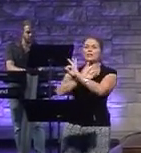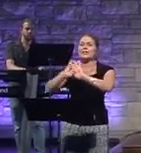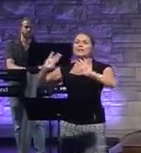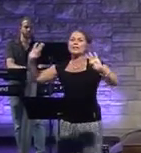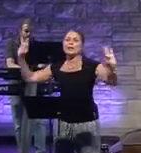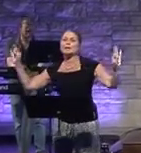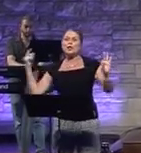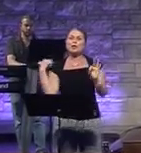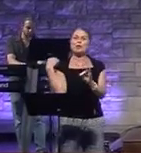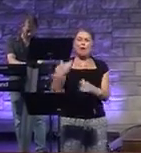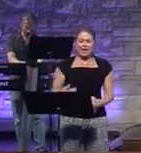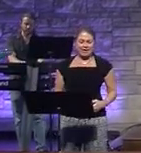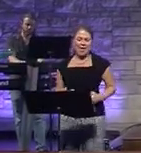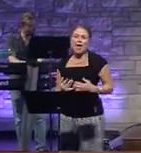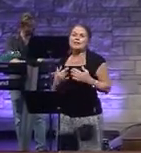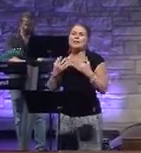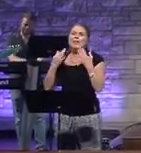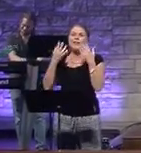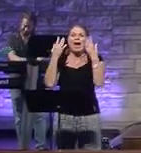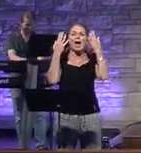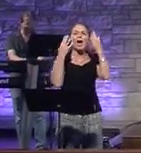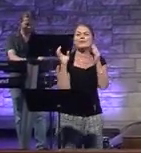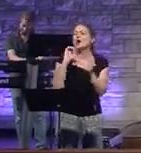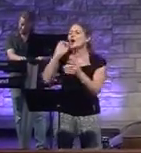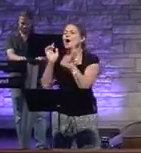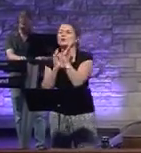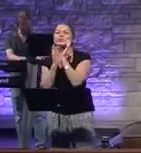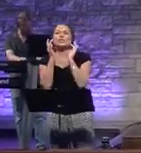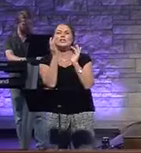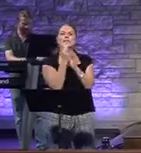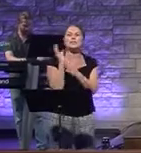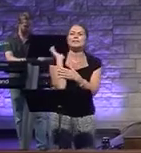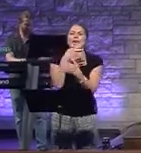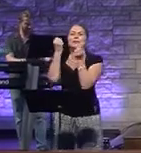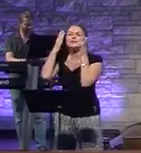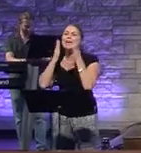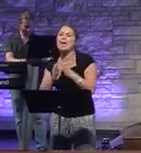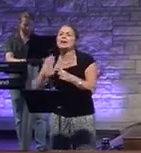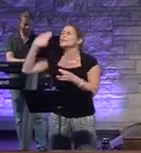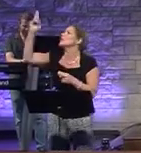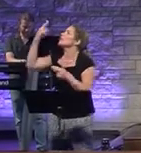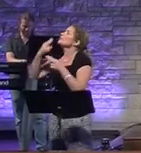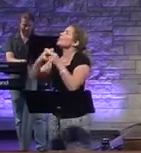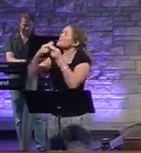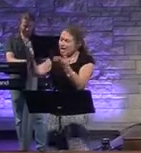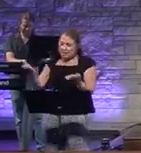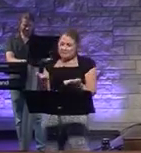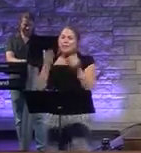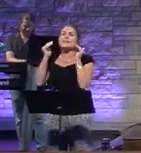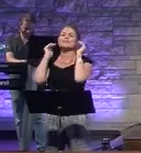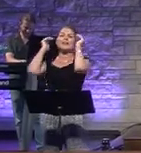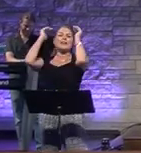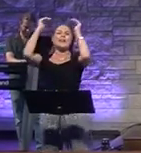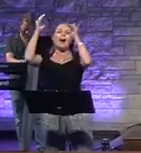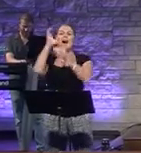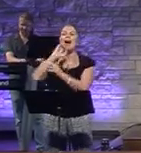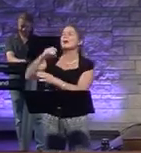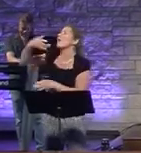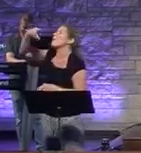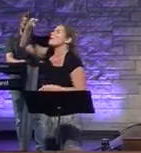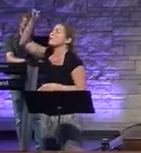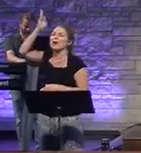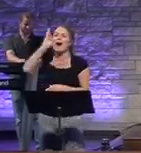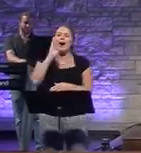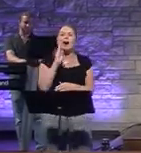your freedom, awakened alive. Oh, Jesus, our Savior, your name lifted